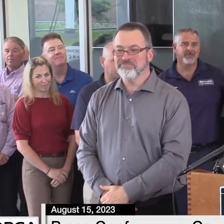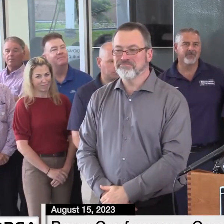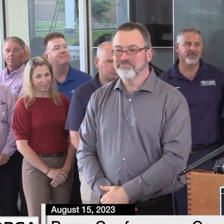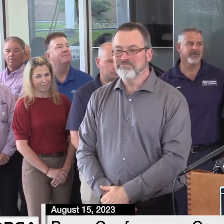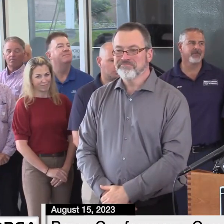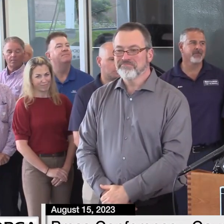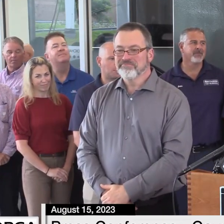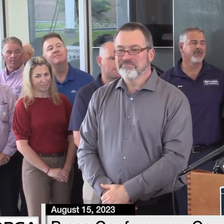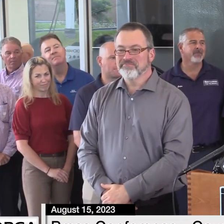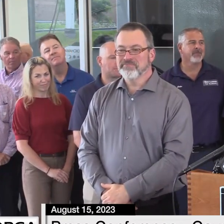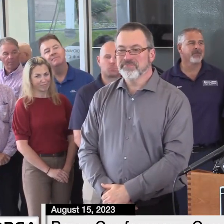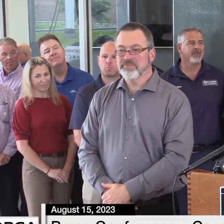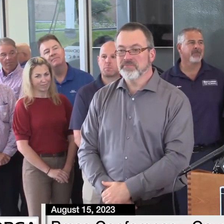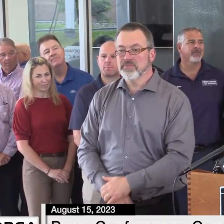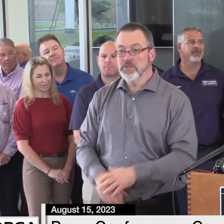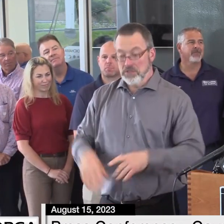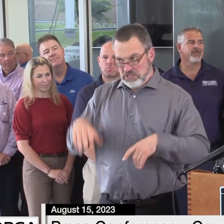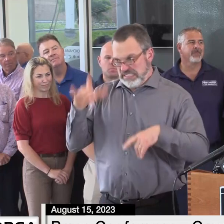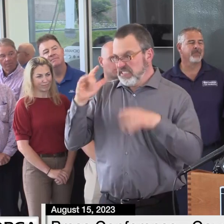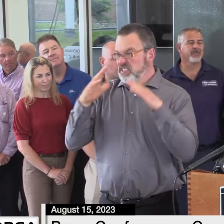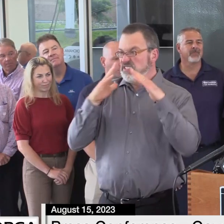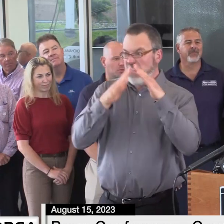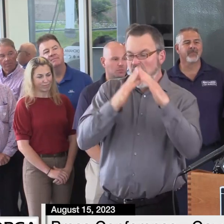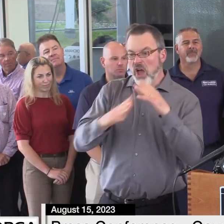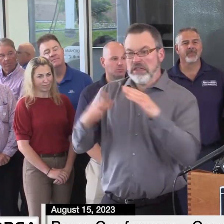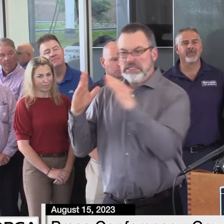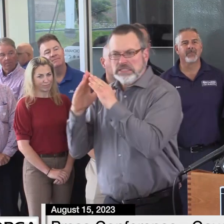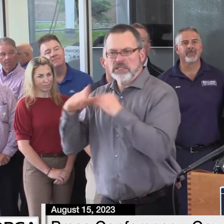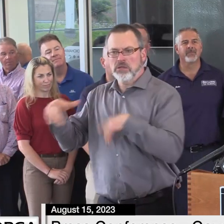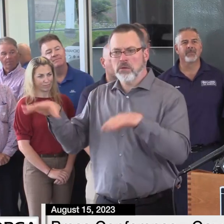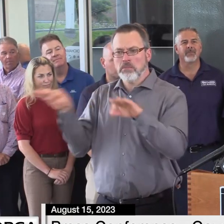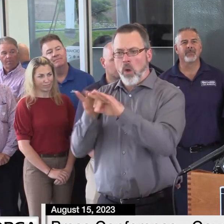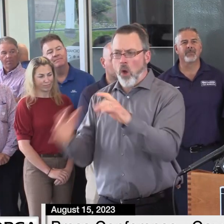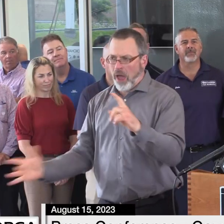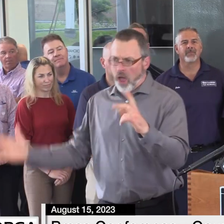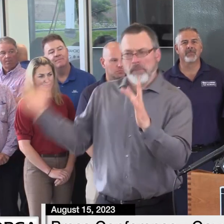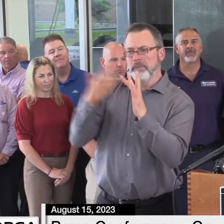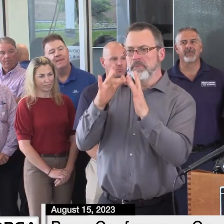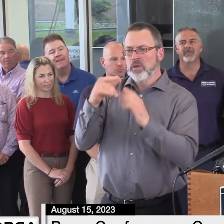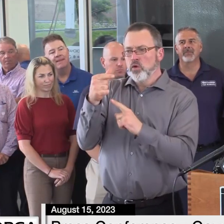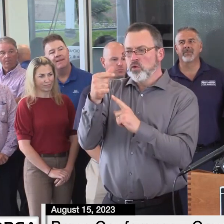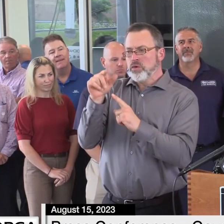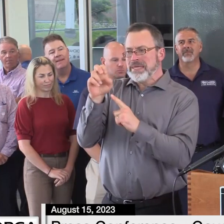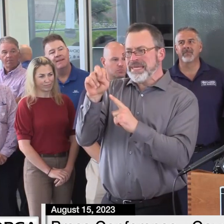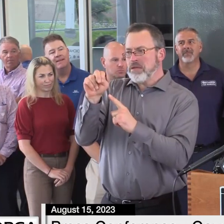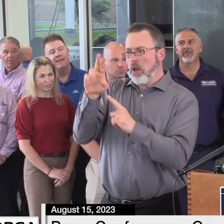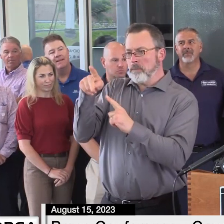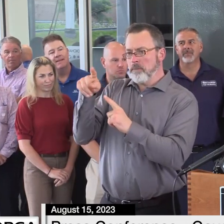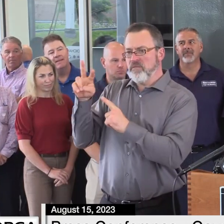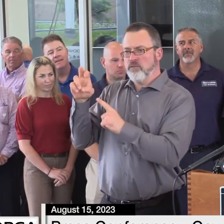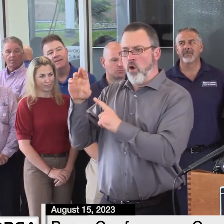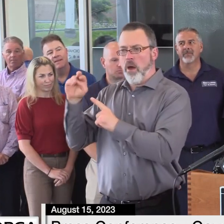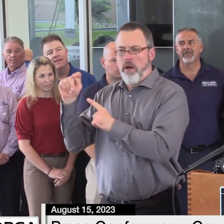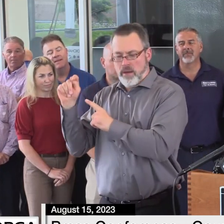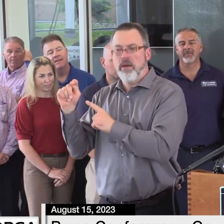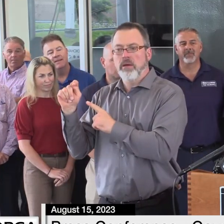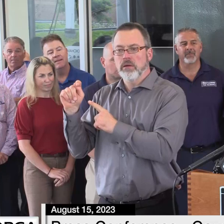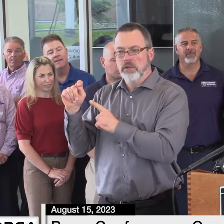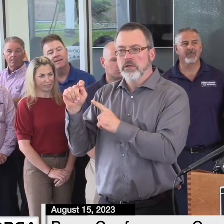Towns and cities should contact Green Up Vermont through our email, Green Up Vermont. Greenup